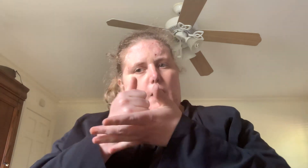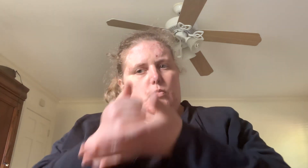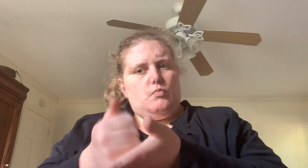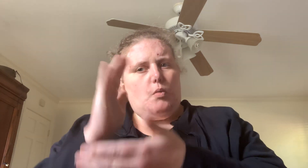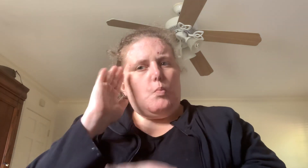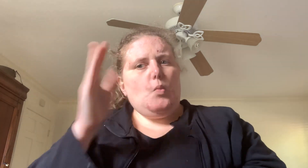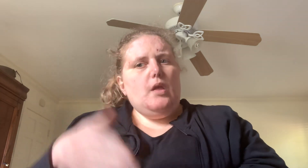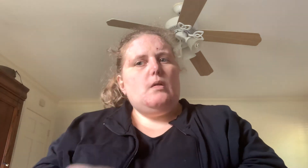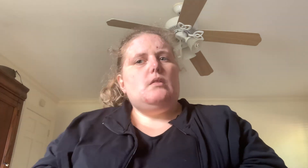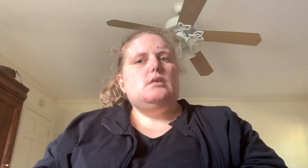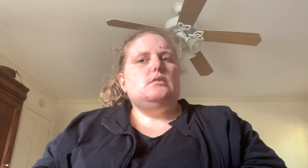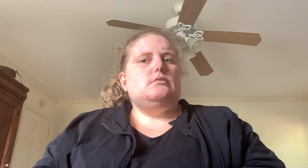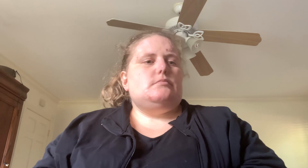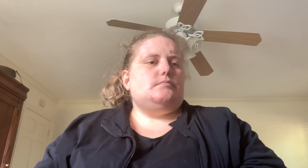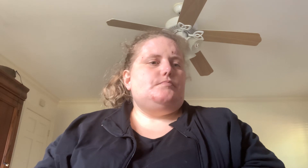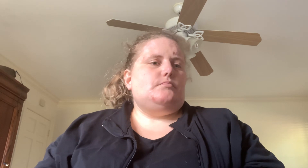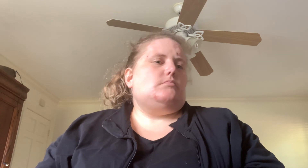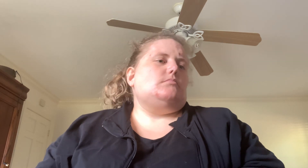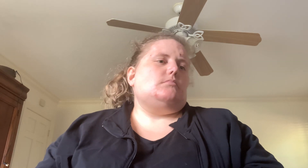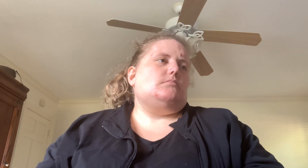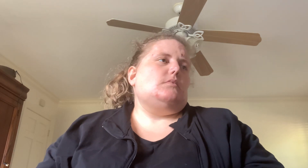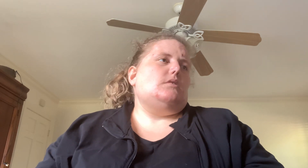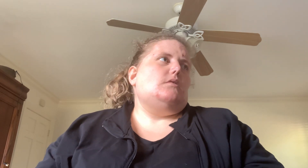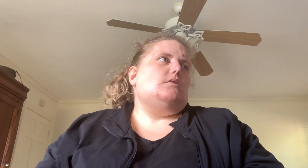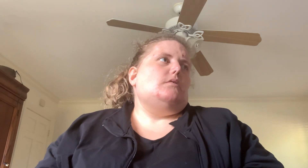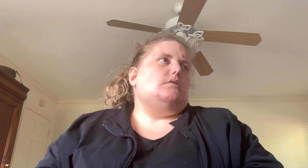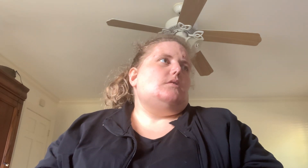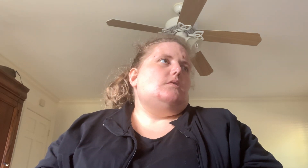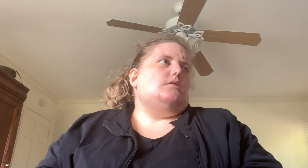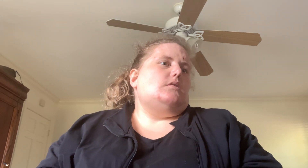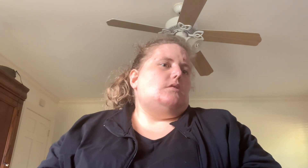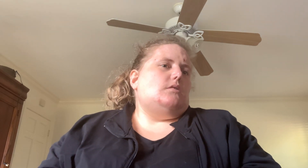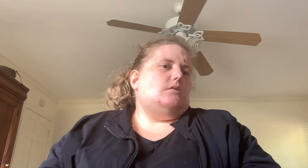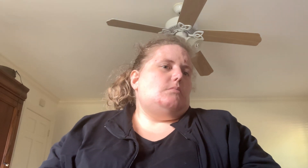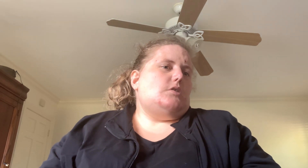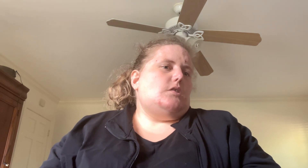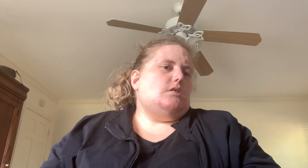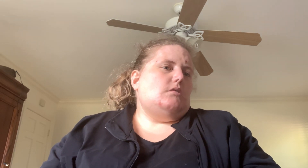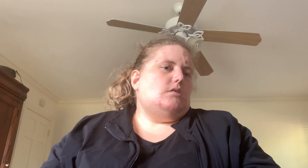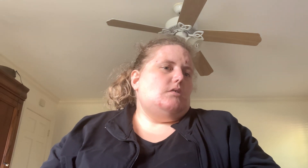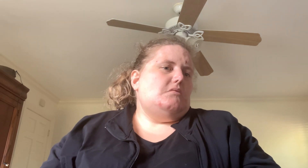So first thing first. Start with what you were given. You were given